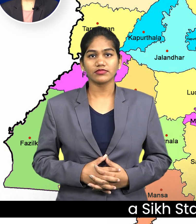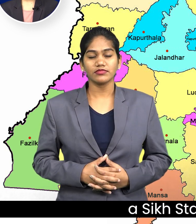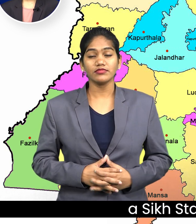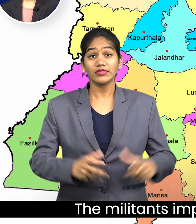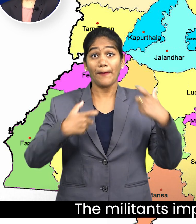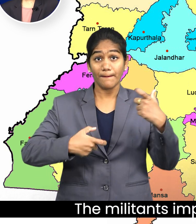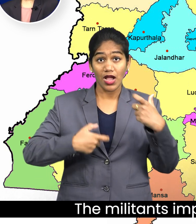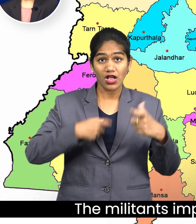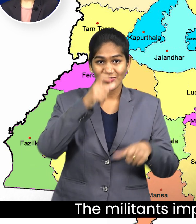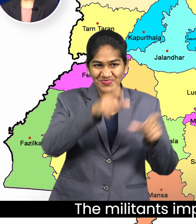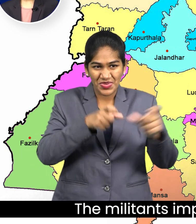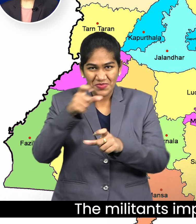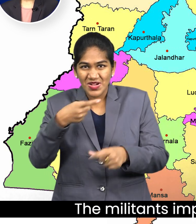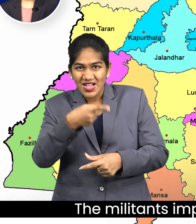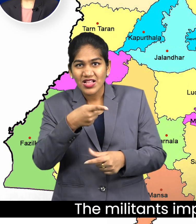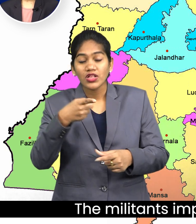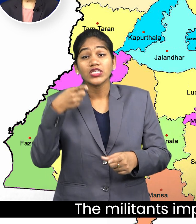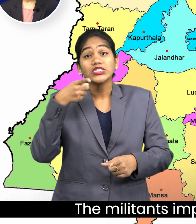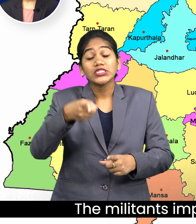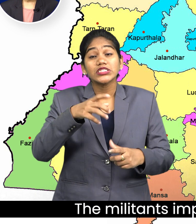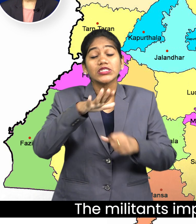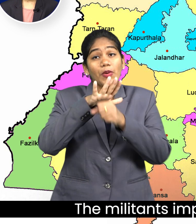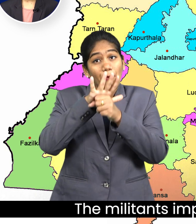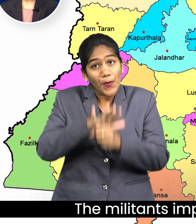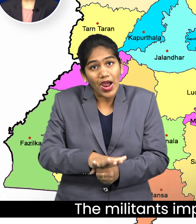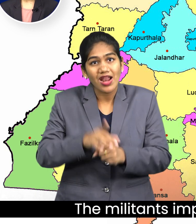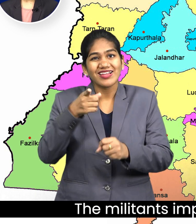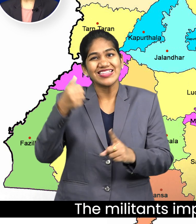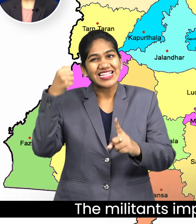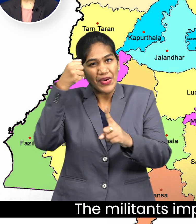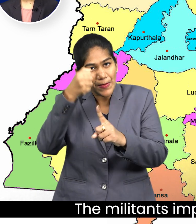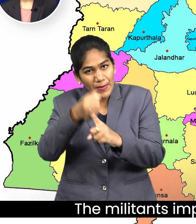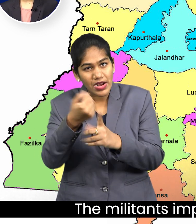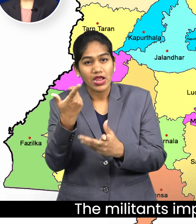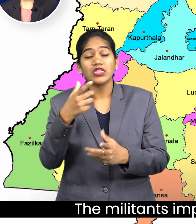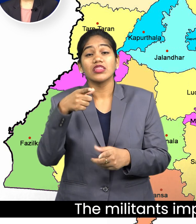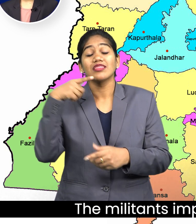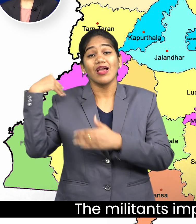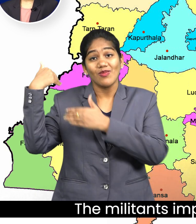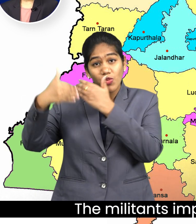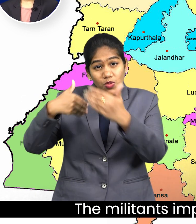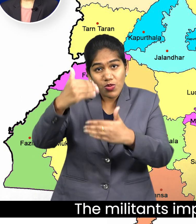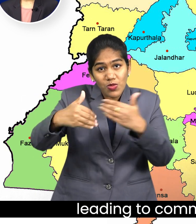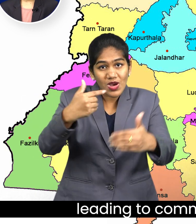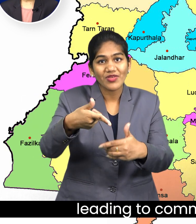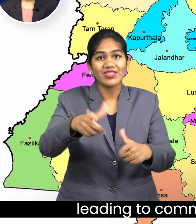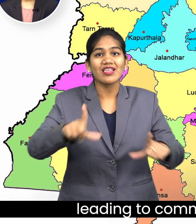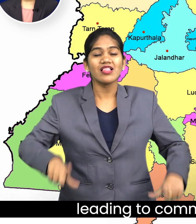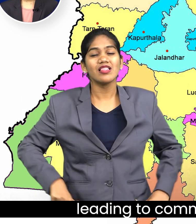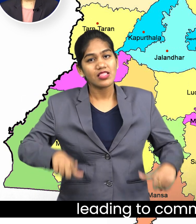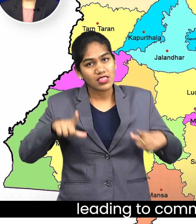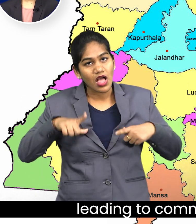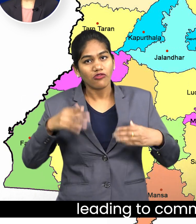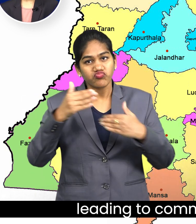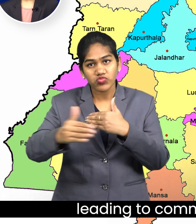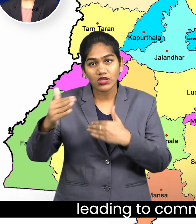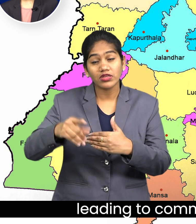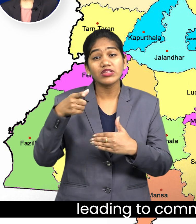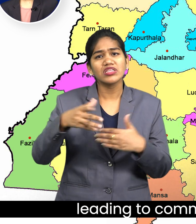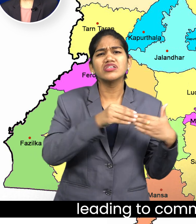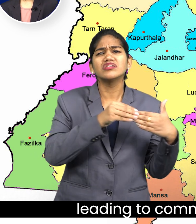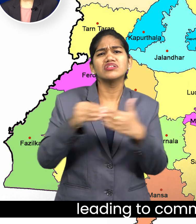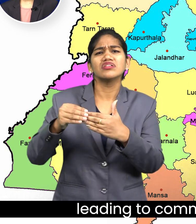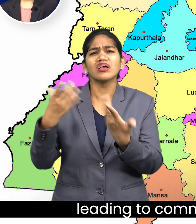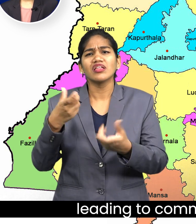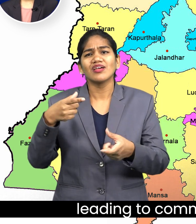The militants imposed an orthodox life code leading to communal